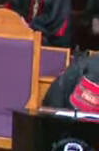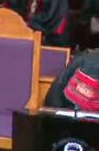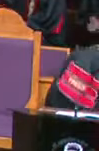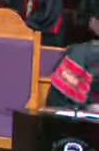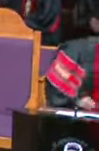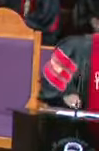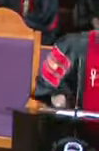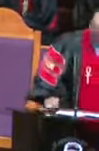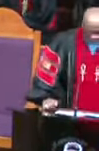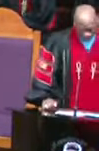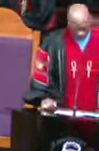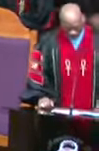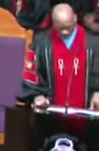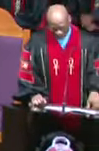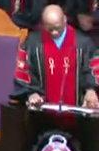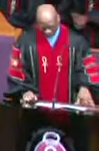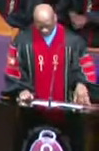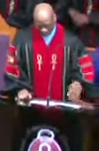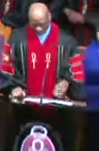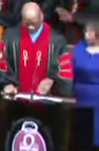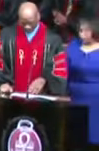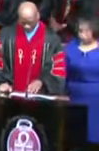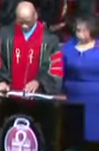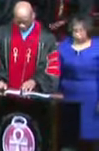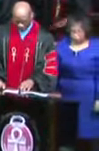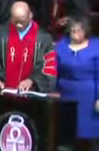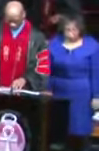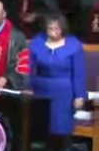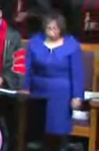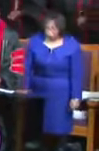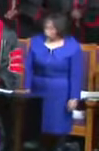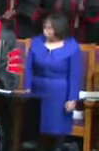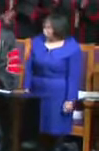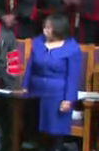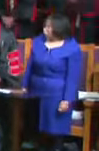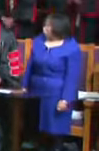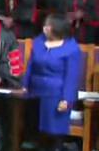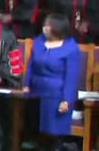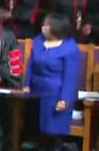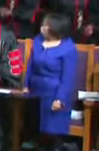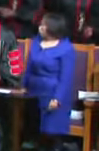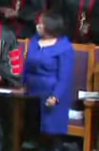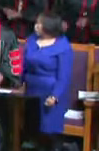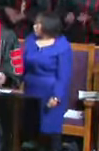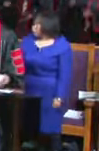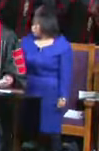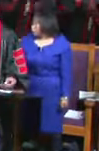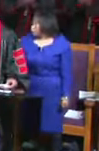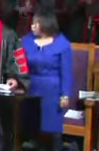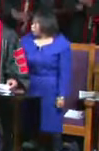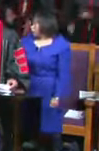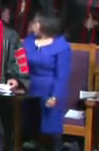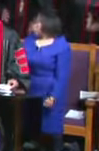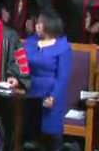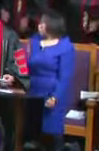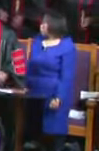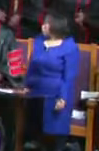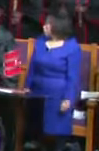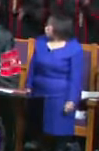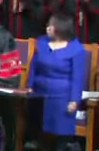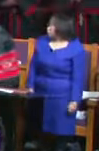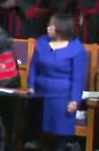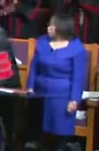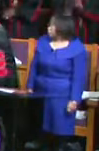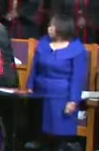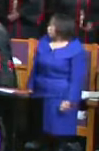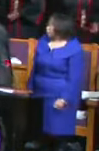And with the loads of life, they get so heavy. And the weight